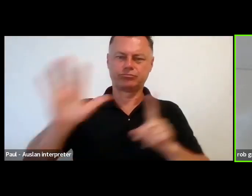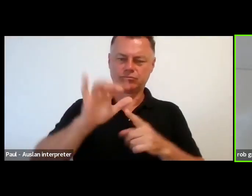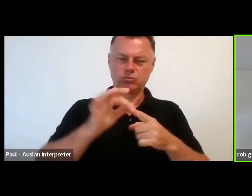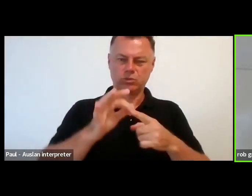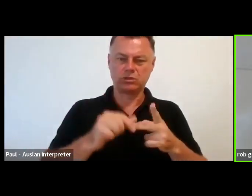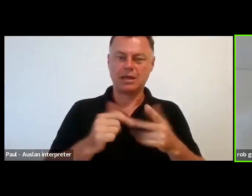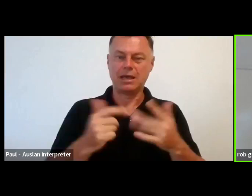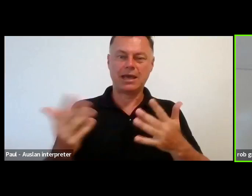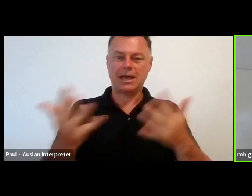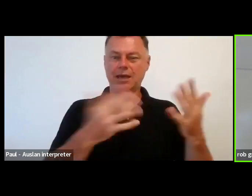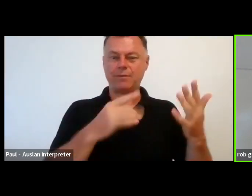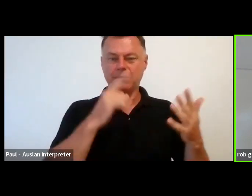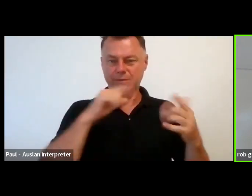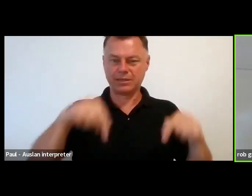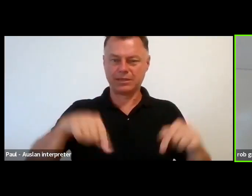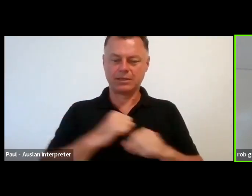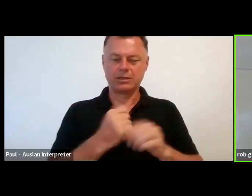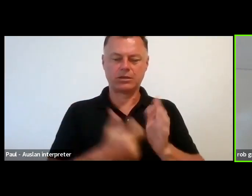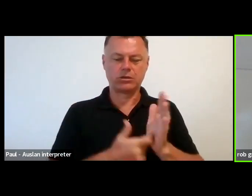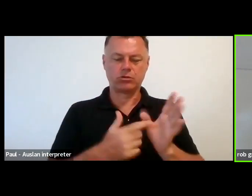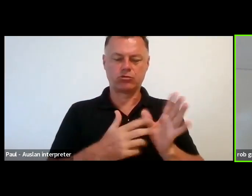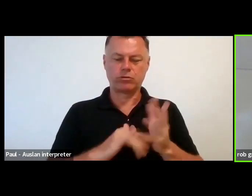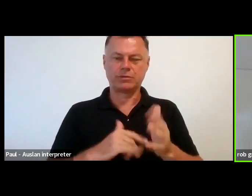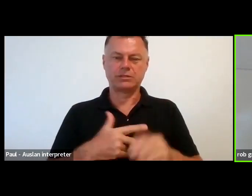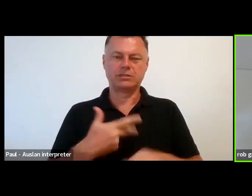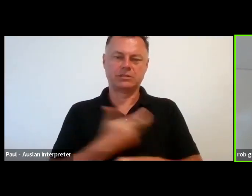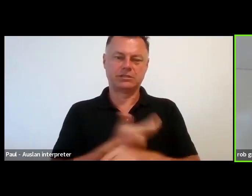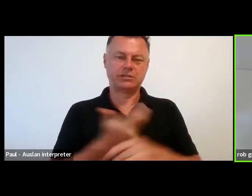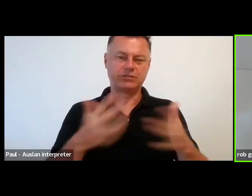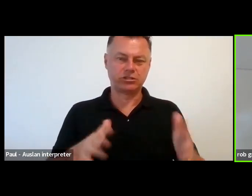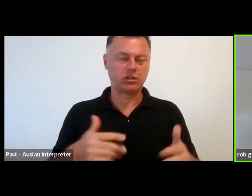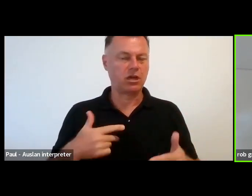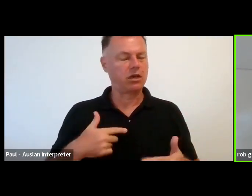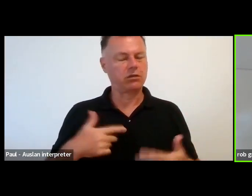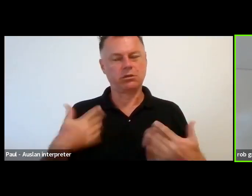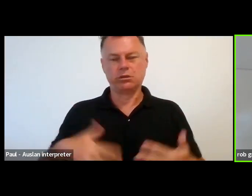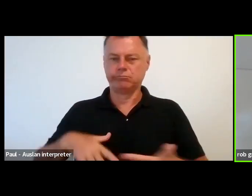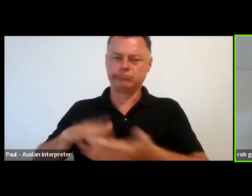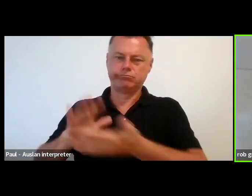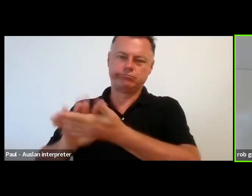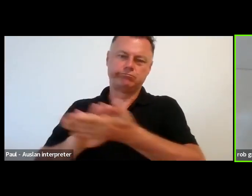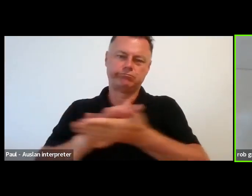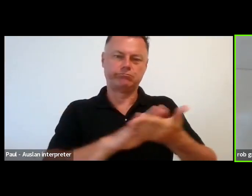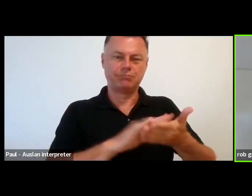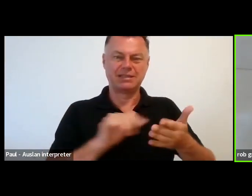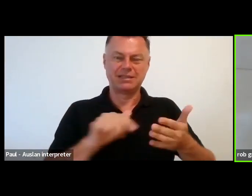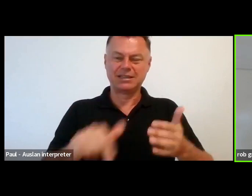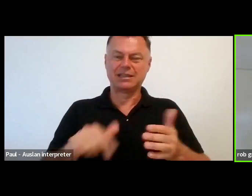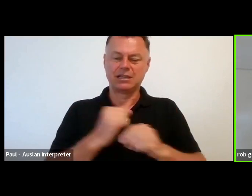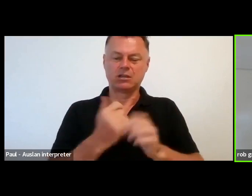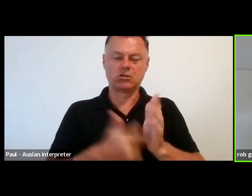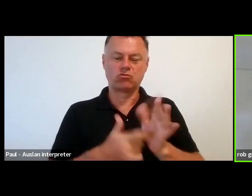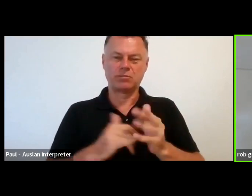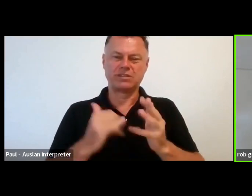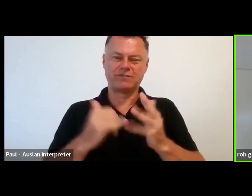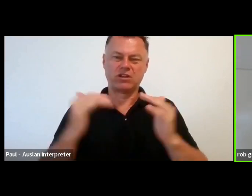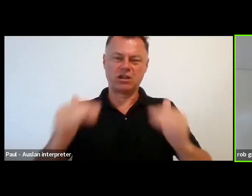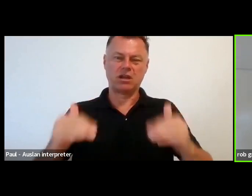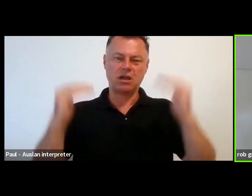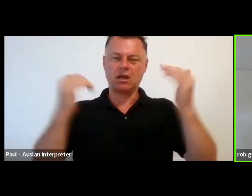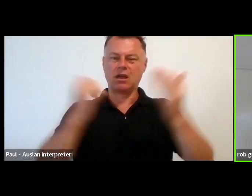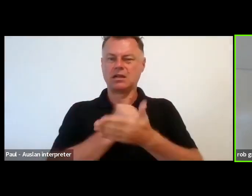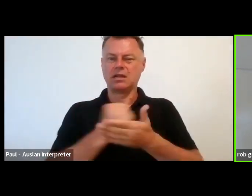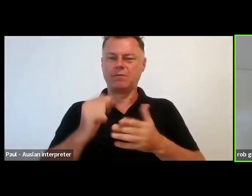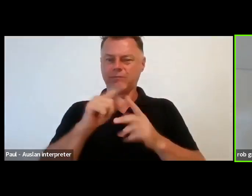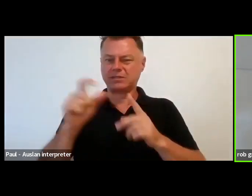here for being so adept at actually being vaccinated to the high levels, because that actually is giving our community